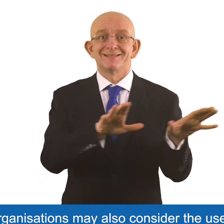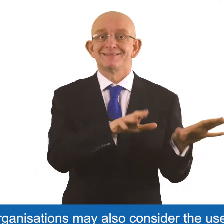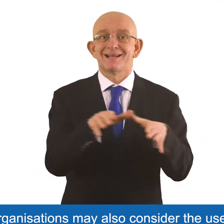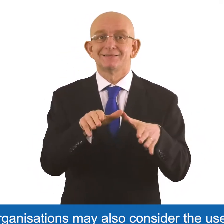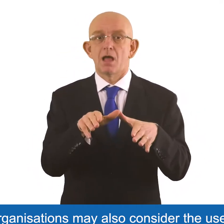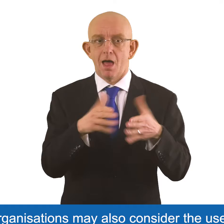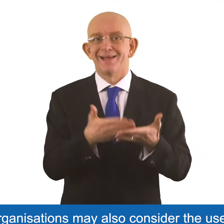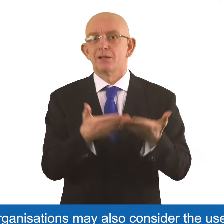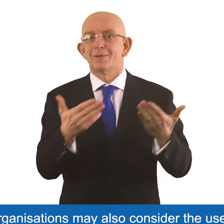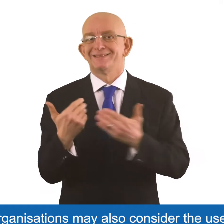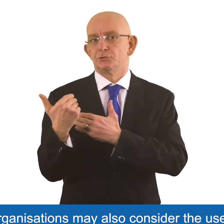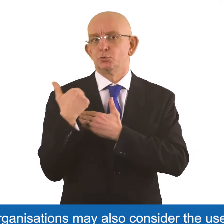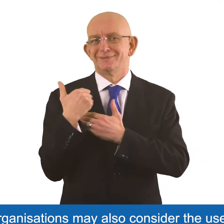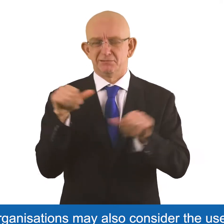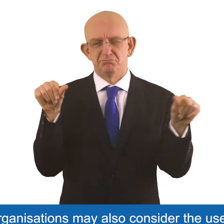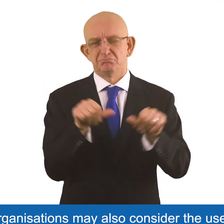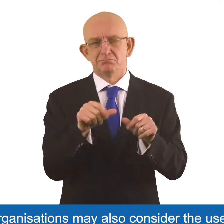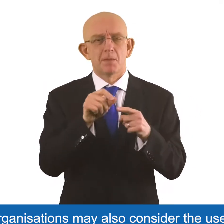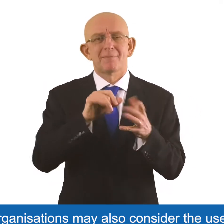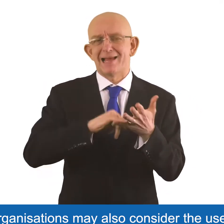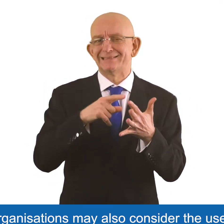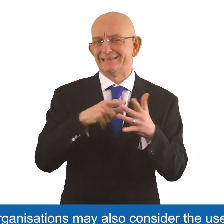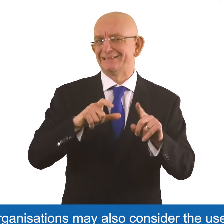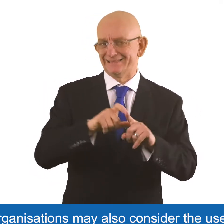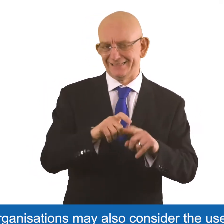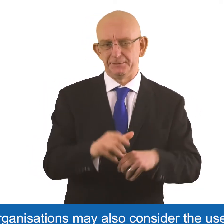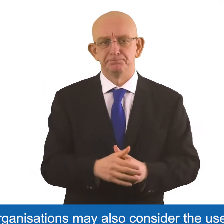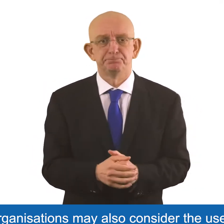Duty (open brackets PSED), close brackets.